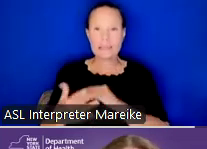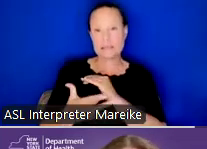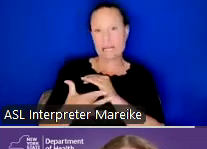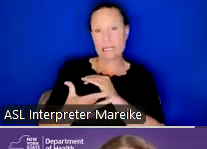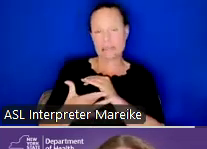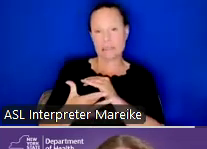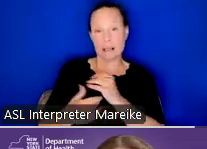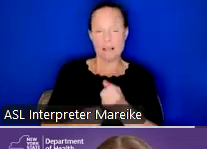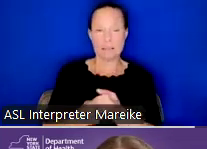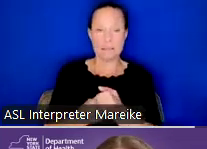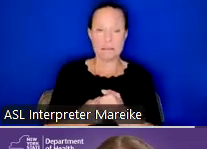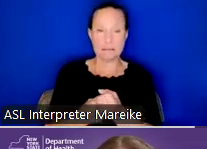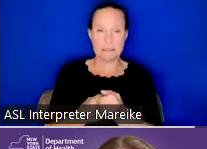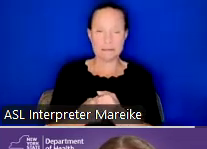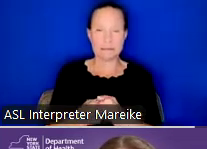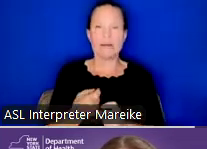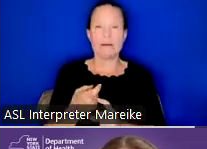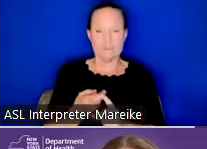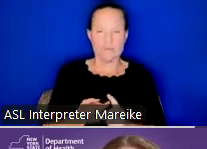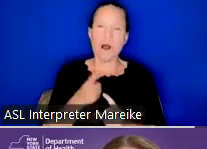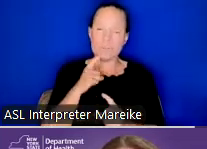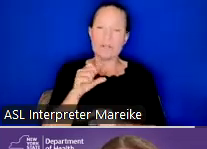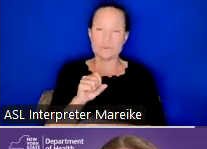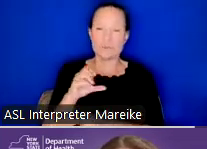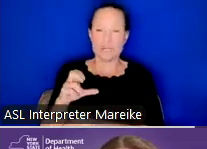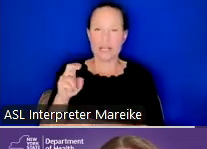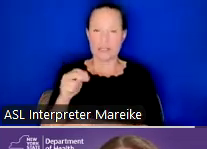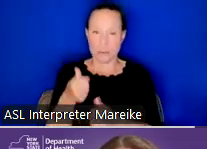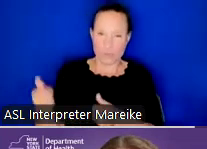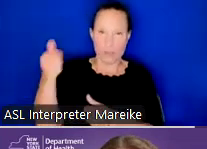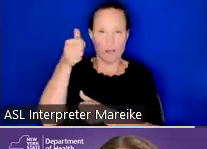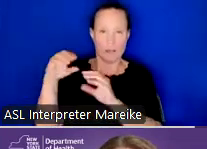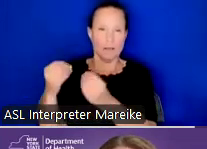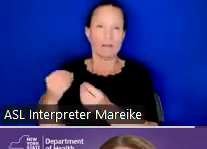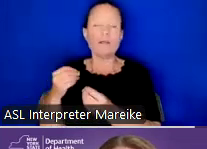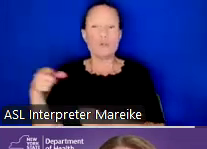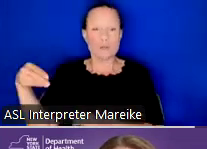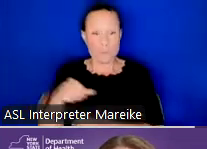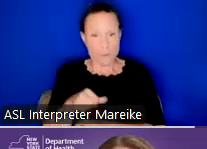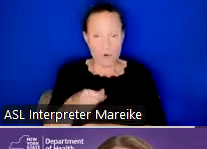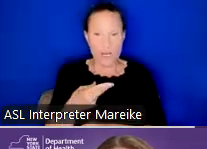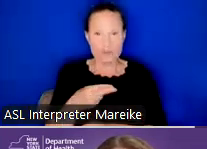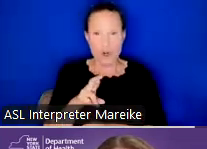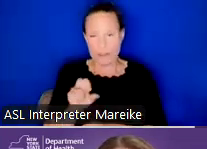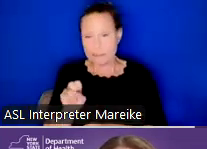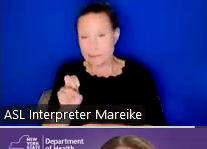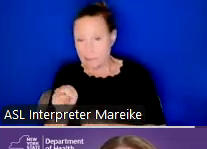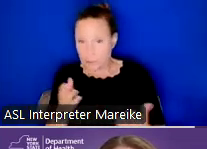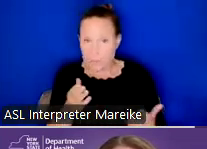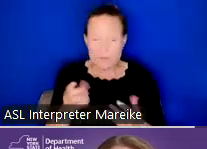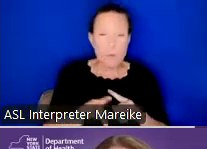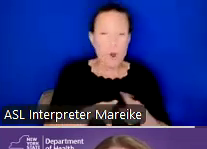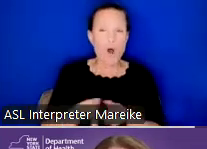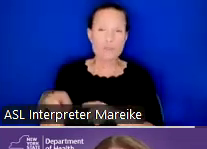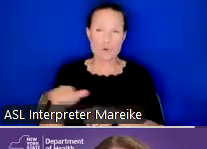the social care network lead entity. So you get the reimbursement for the HRSN services, but there's also training and TA